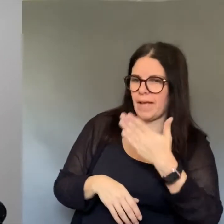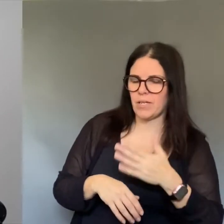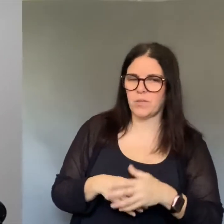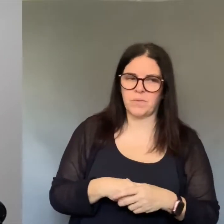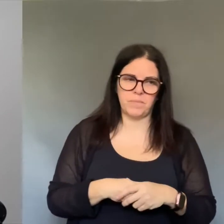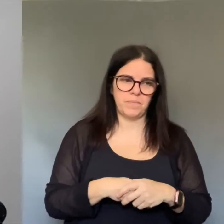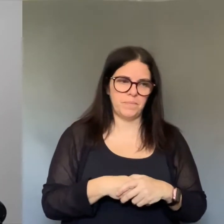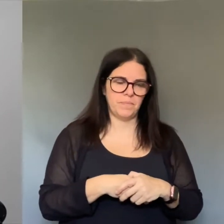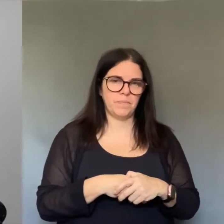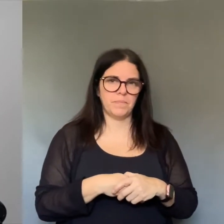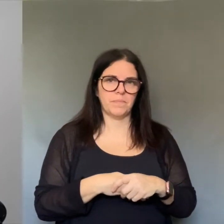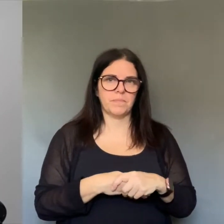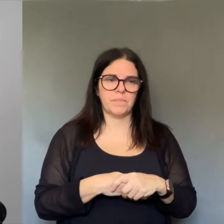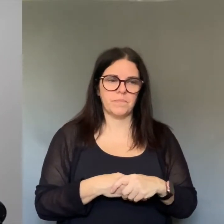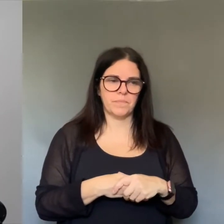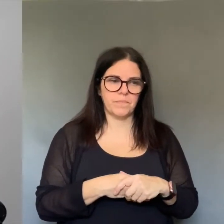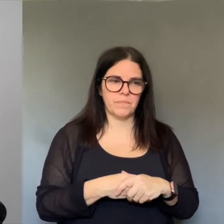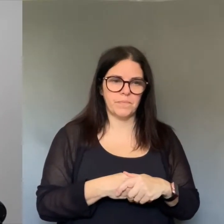Okay, thank you.